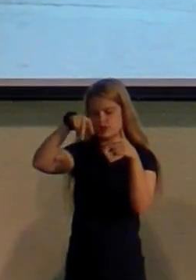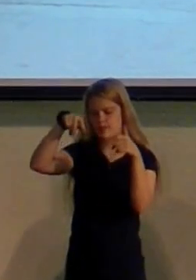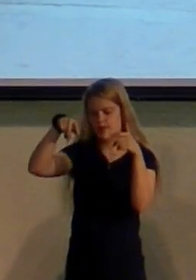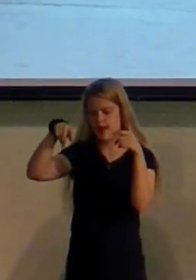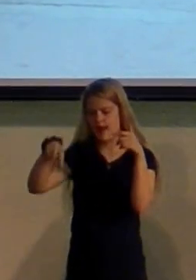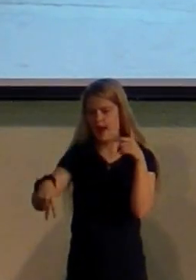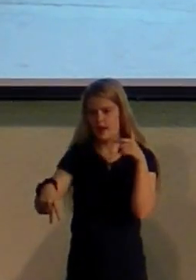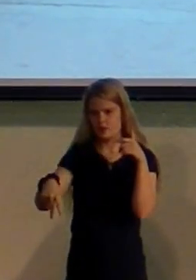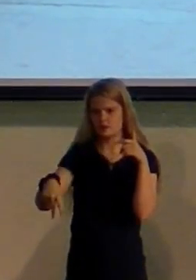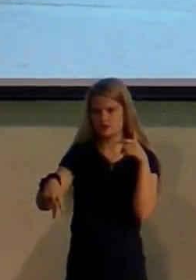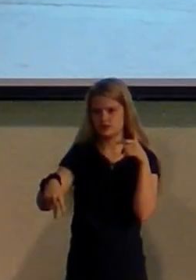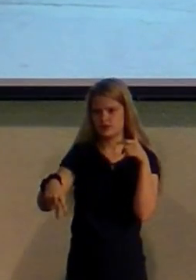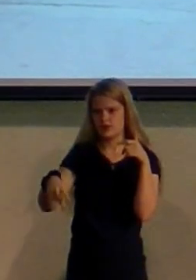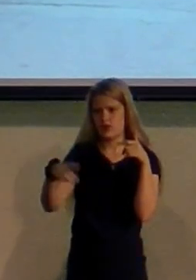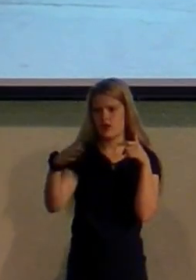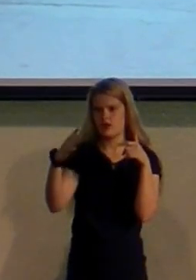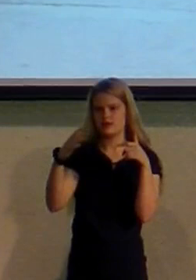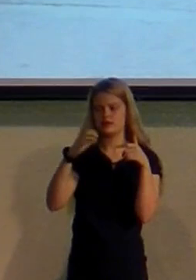swamp.